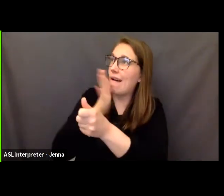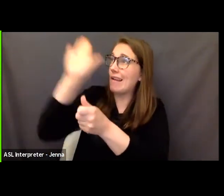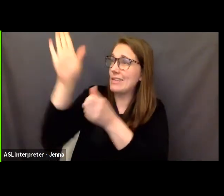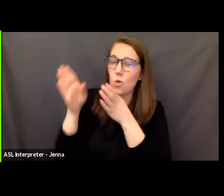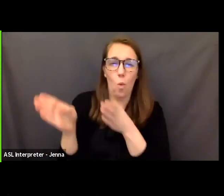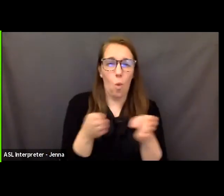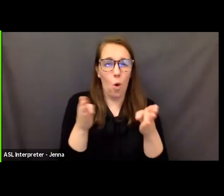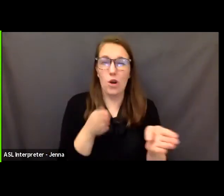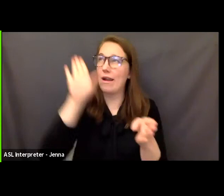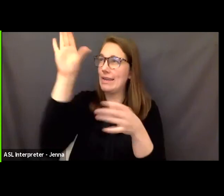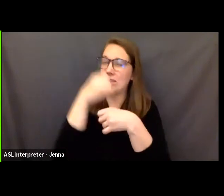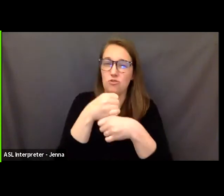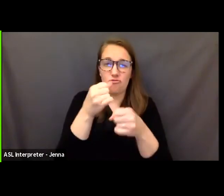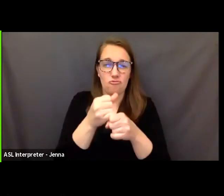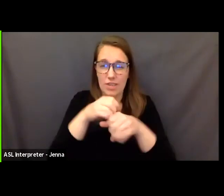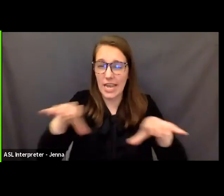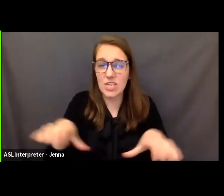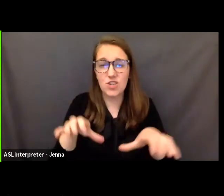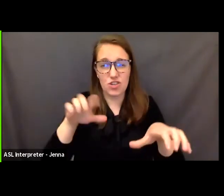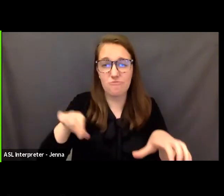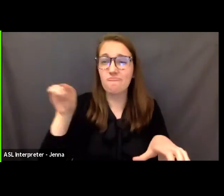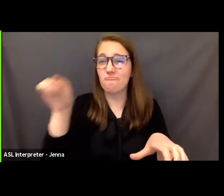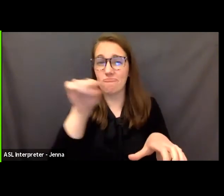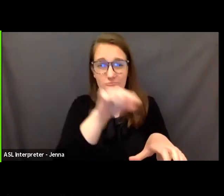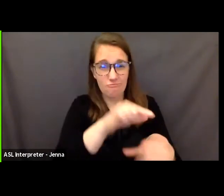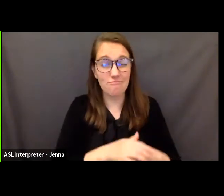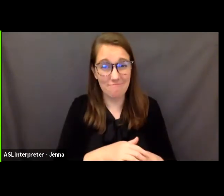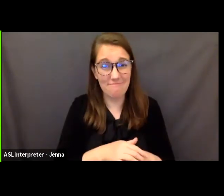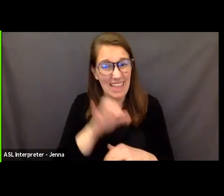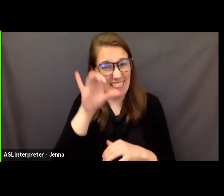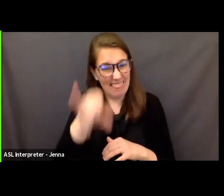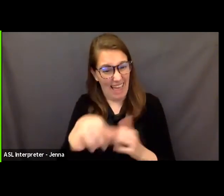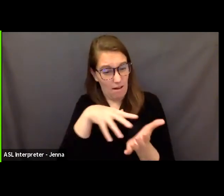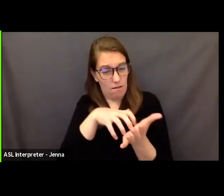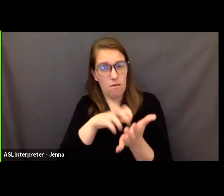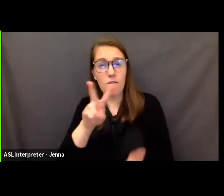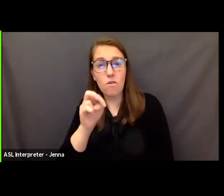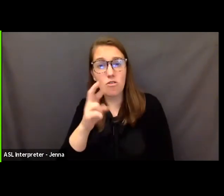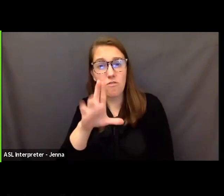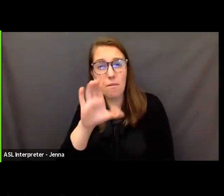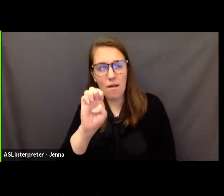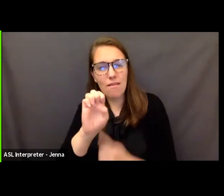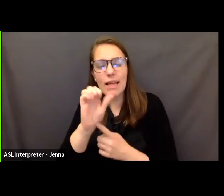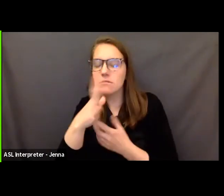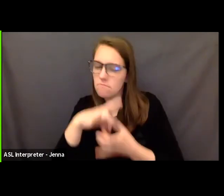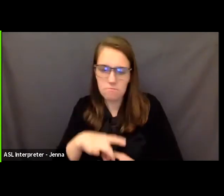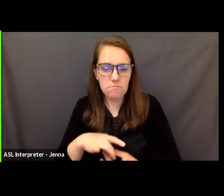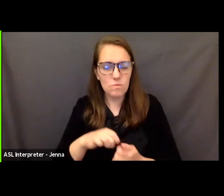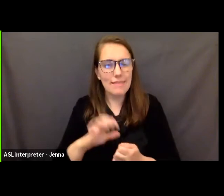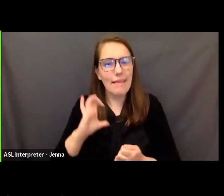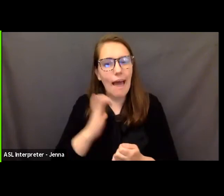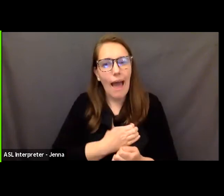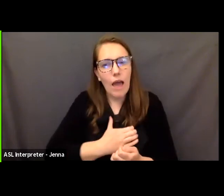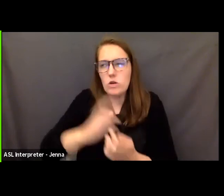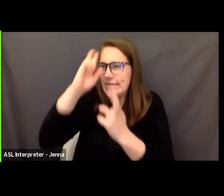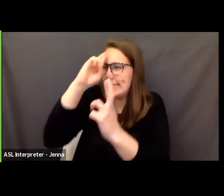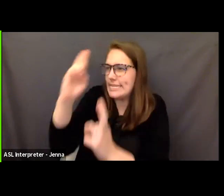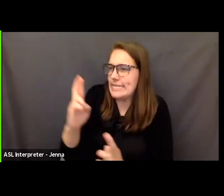This vulnerability is connected to our inalienable dignity as human beings created in the image and likeness of